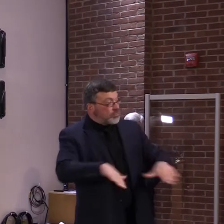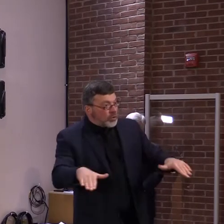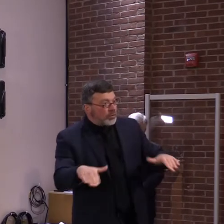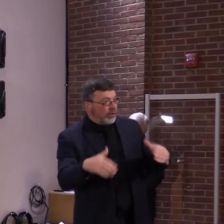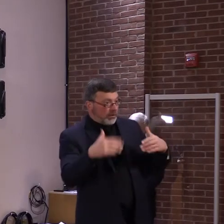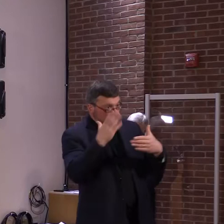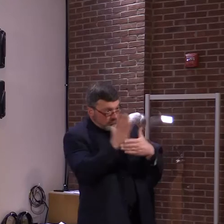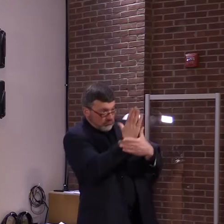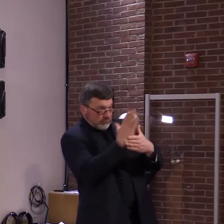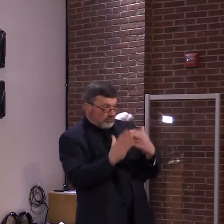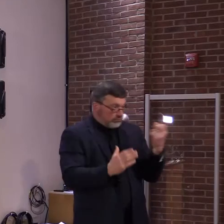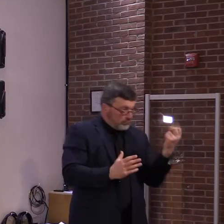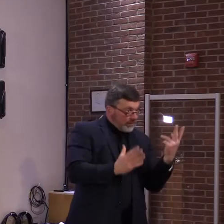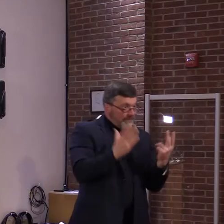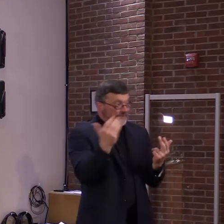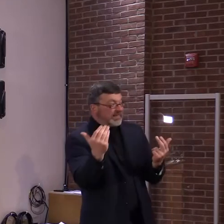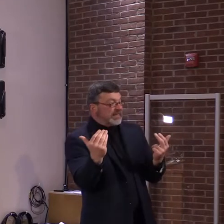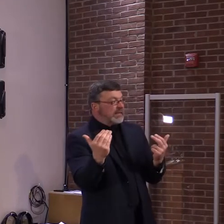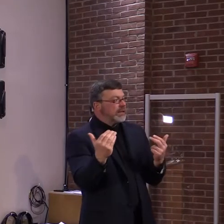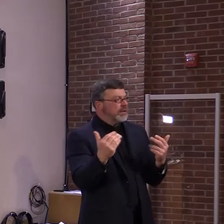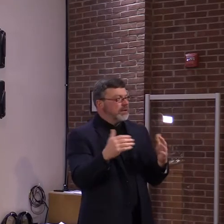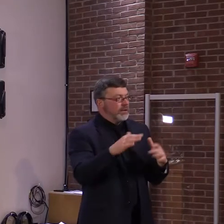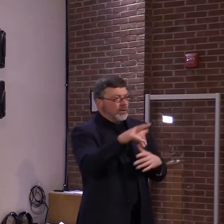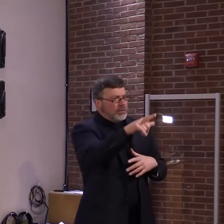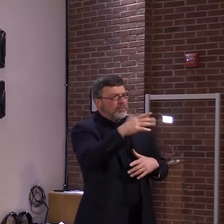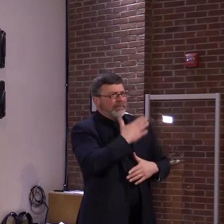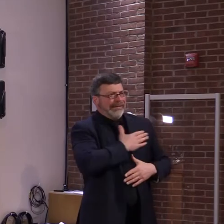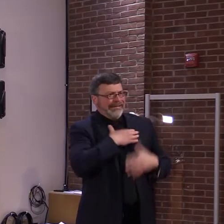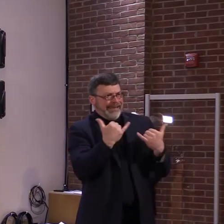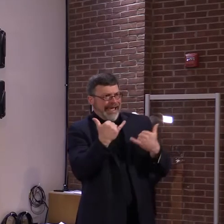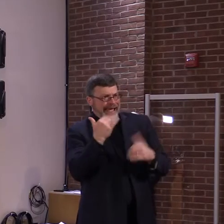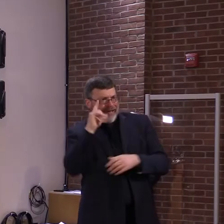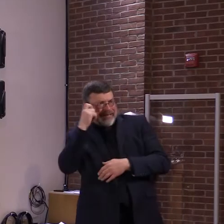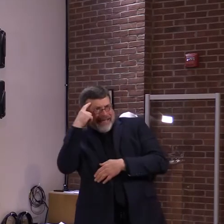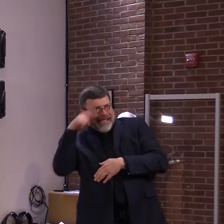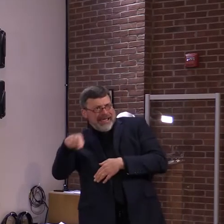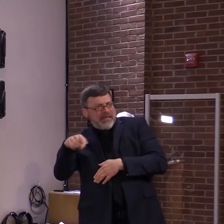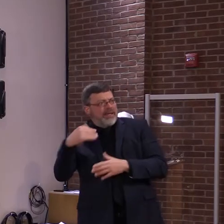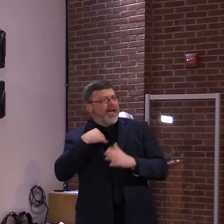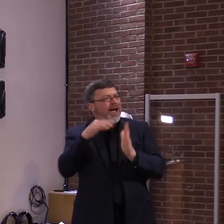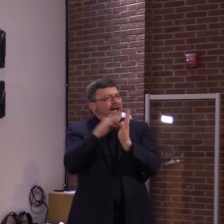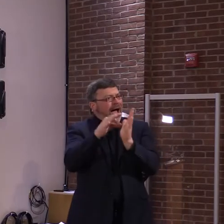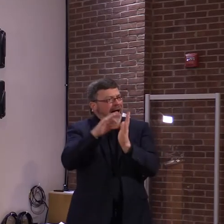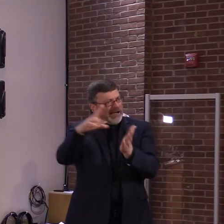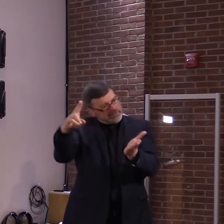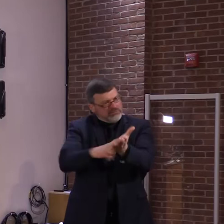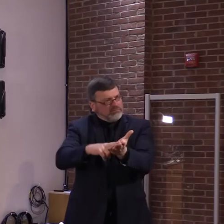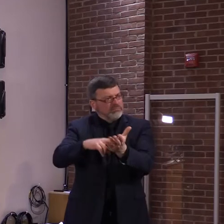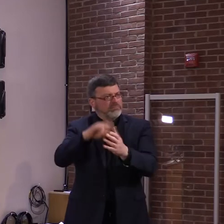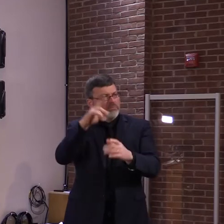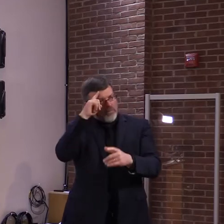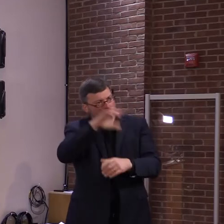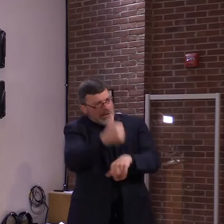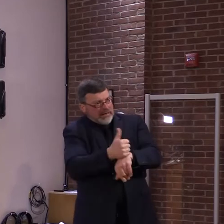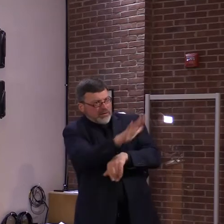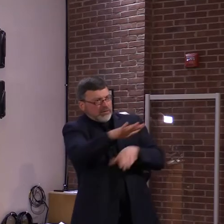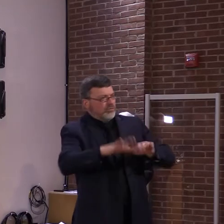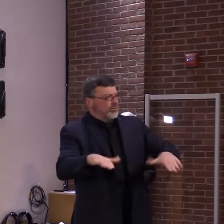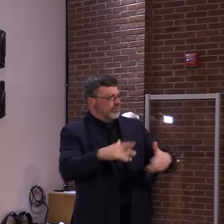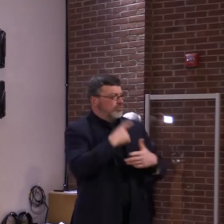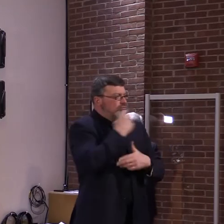by creating an account on our website. Or if you already have one, you can add your child to your account as a